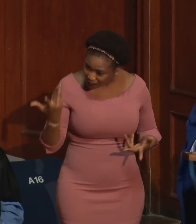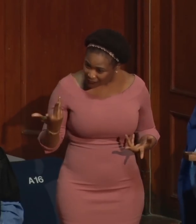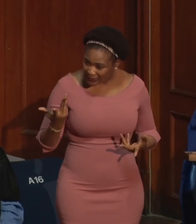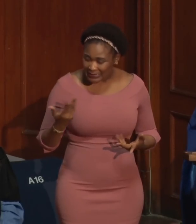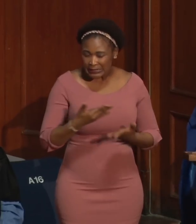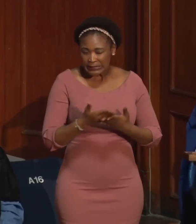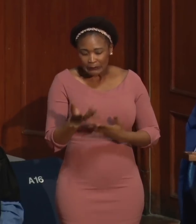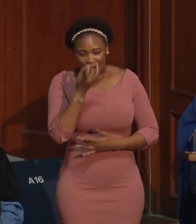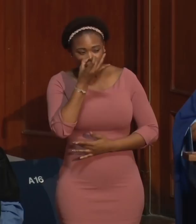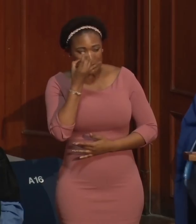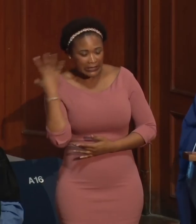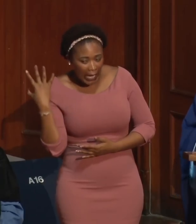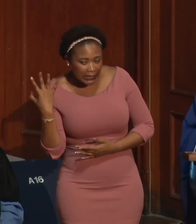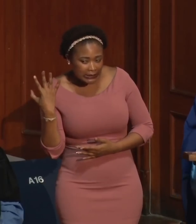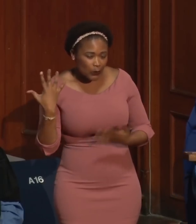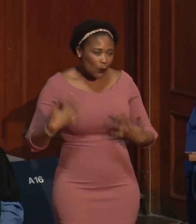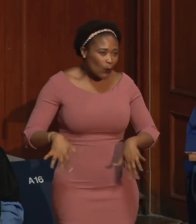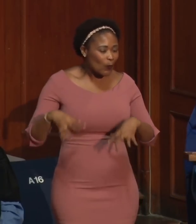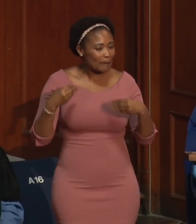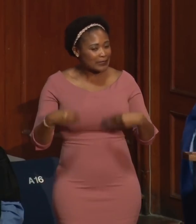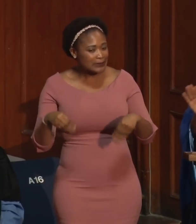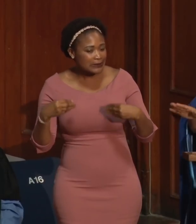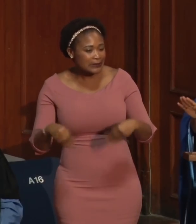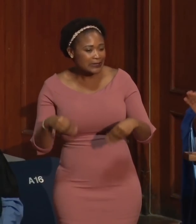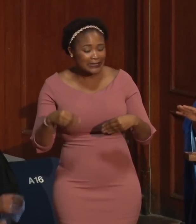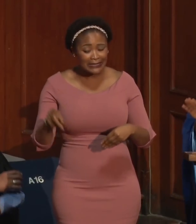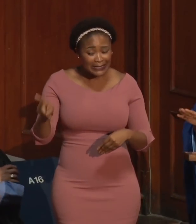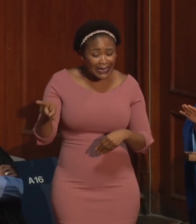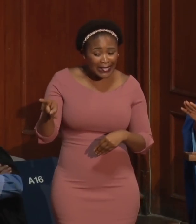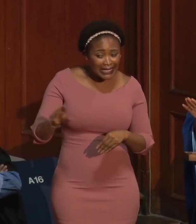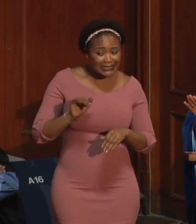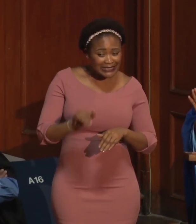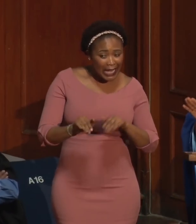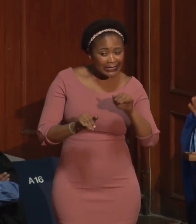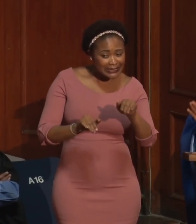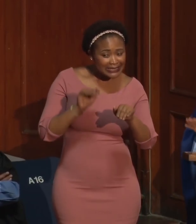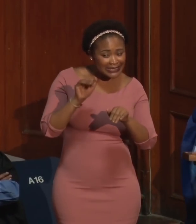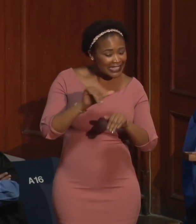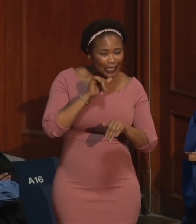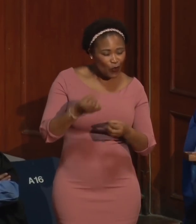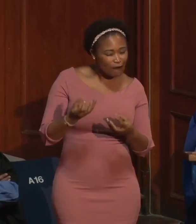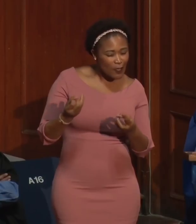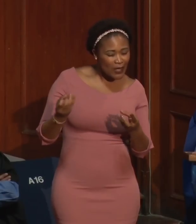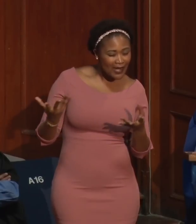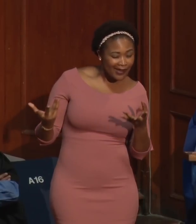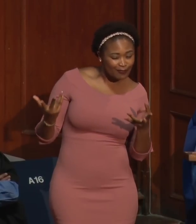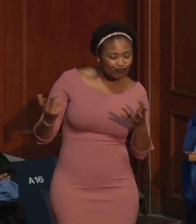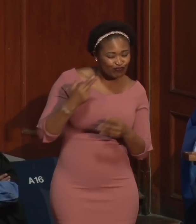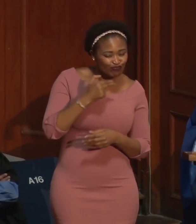people forget to practice. They get too busy. And these stairs are not very kind, you